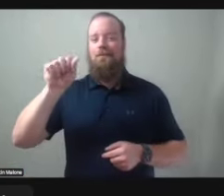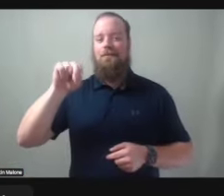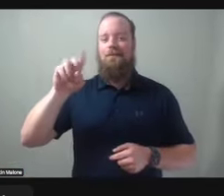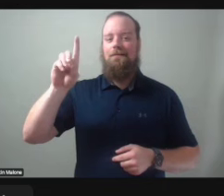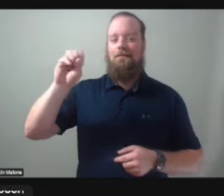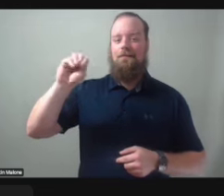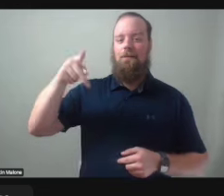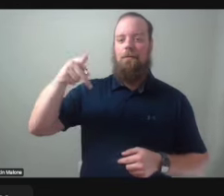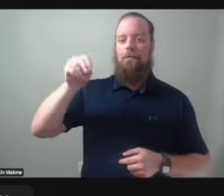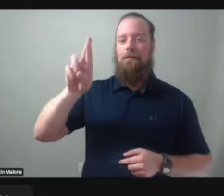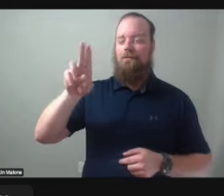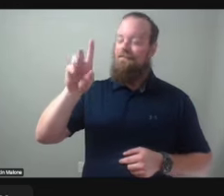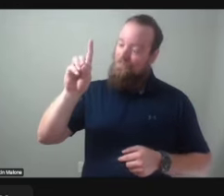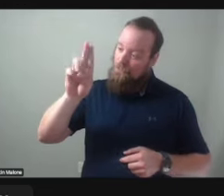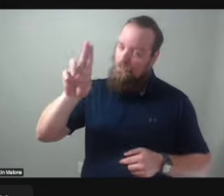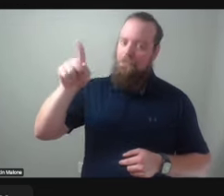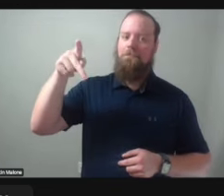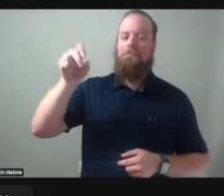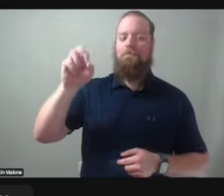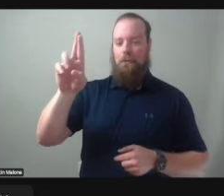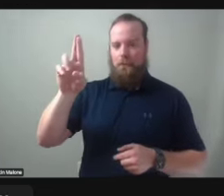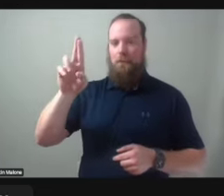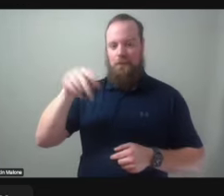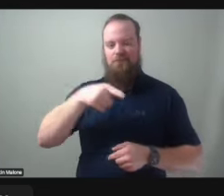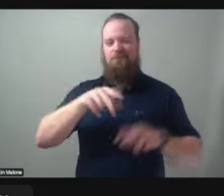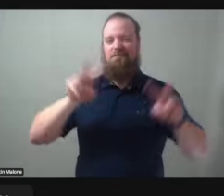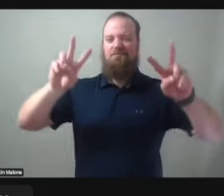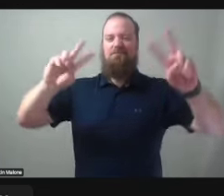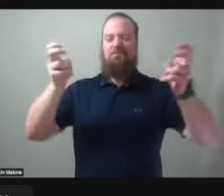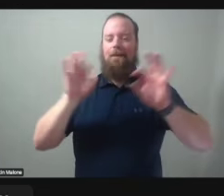The next painting I would like to show you from Susan Dubourg.